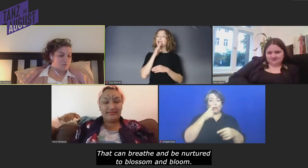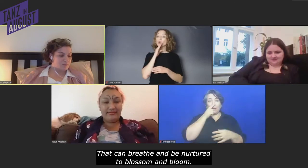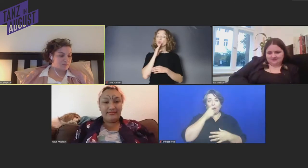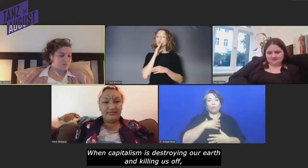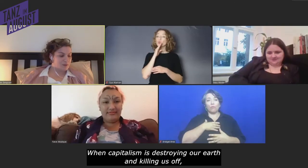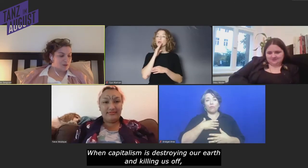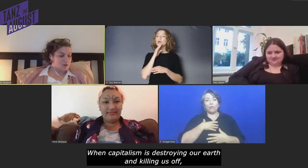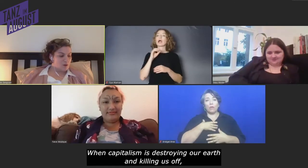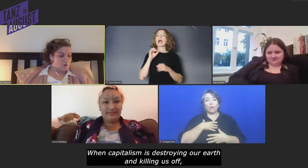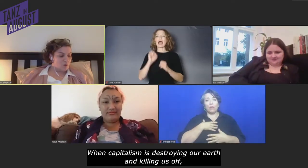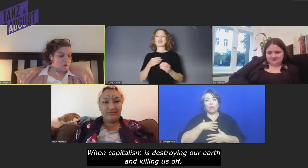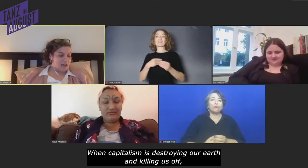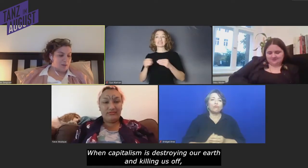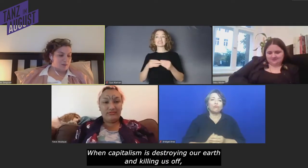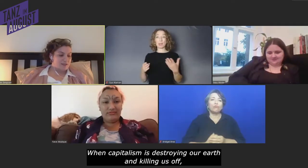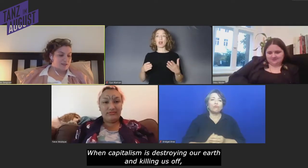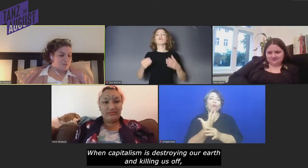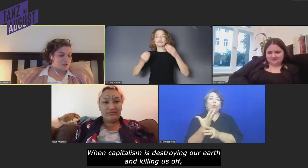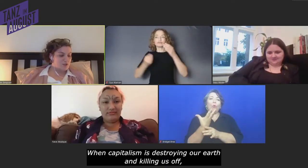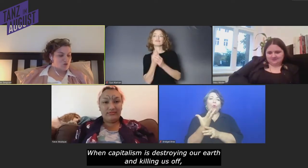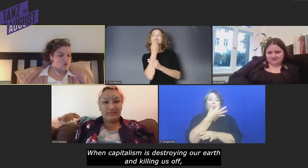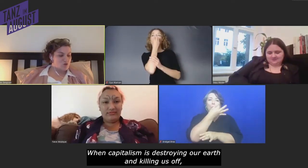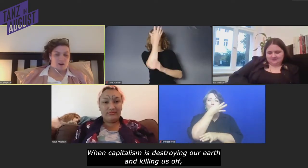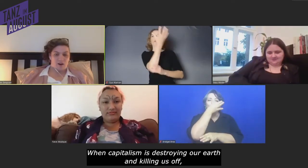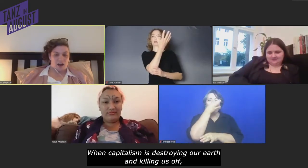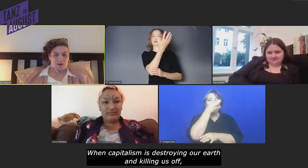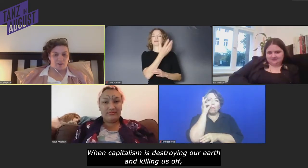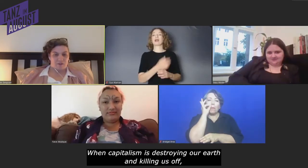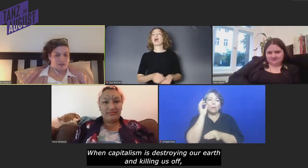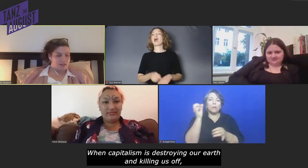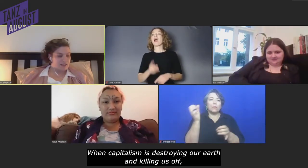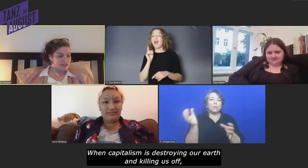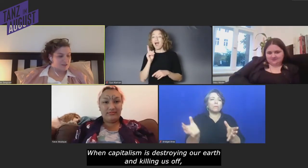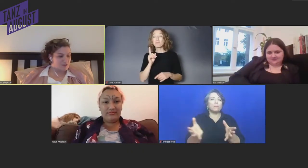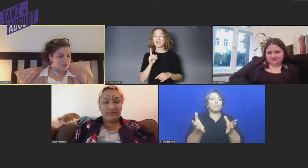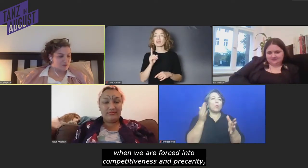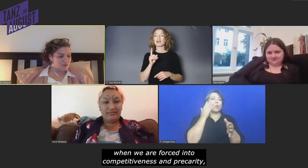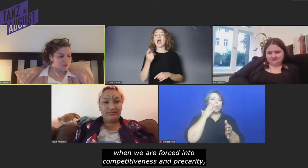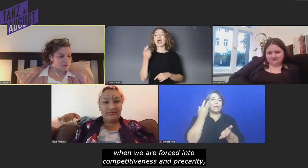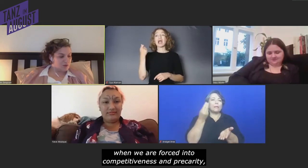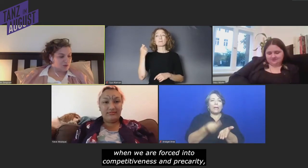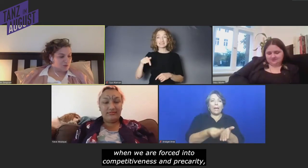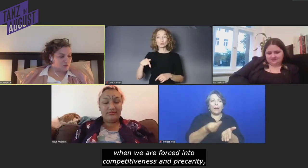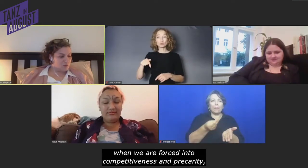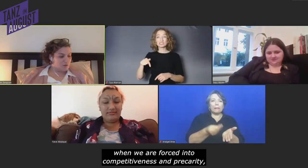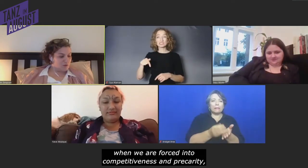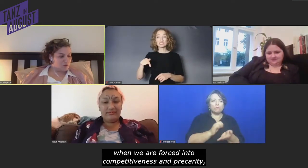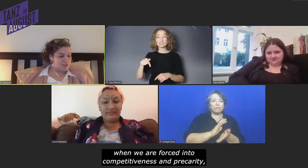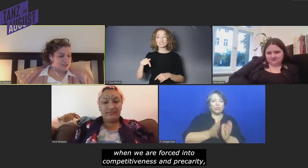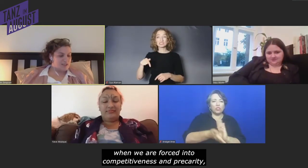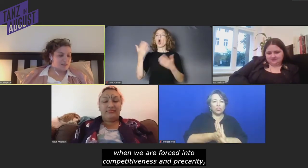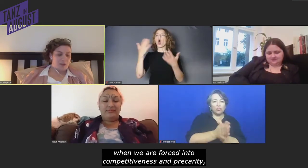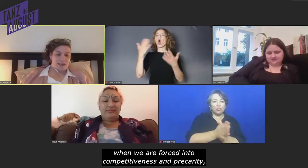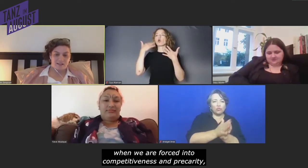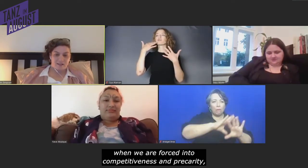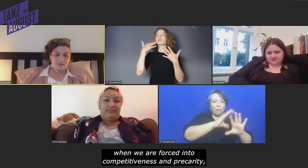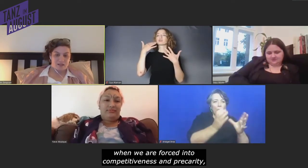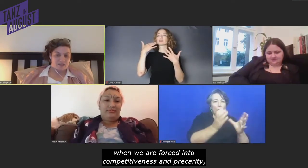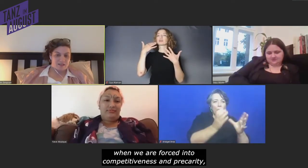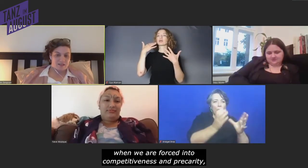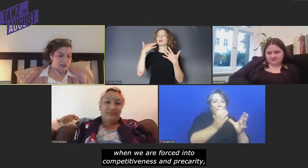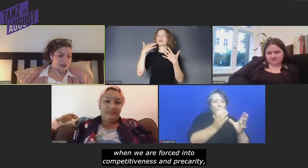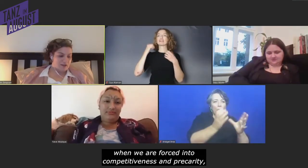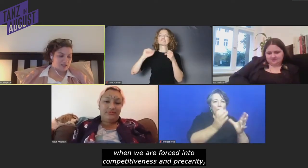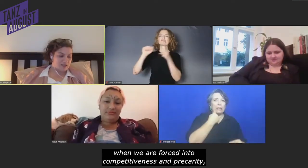bloom. When capitalism is destroying our earth and killing us off, when we are forced into competitiveness